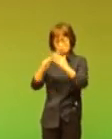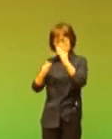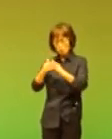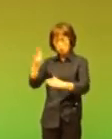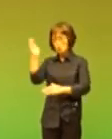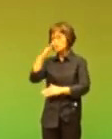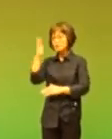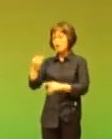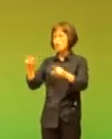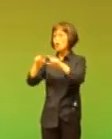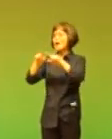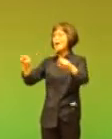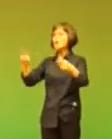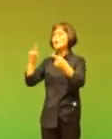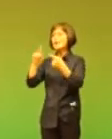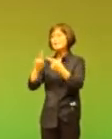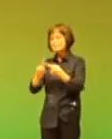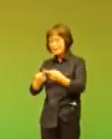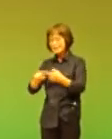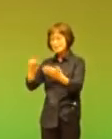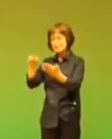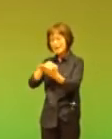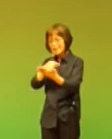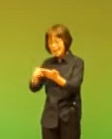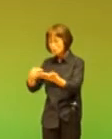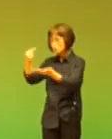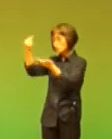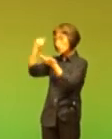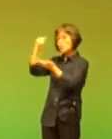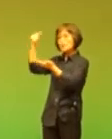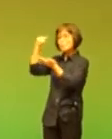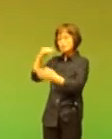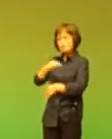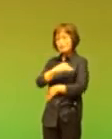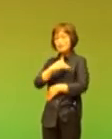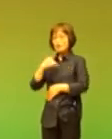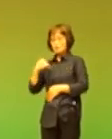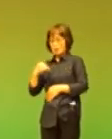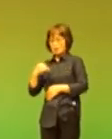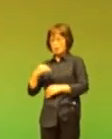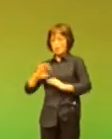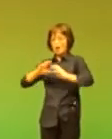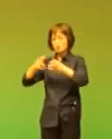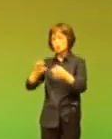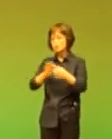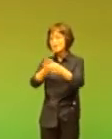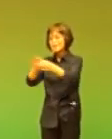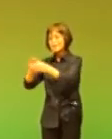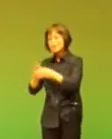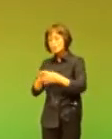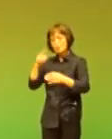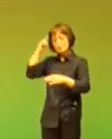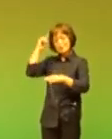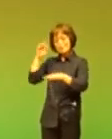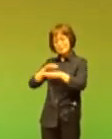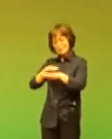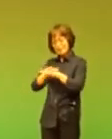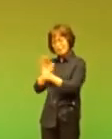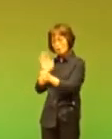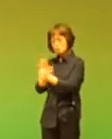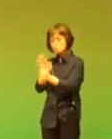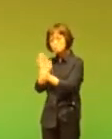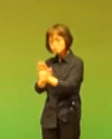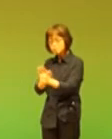and we will build institutions that support these ways of thinking. For Einstein, the